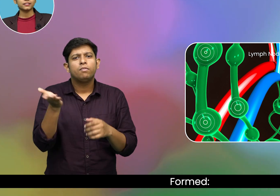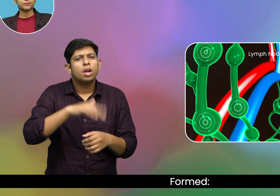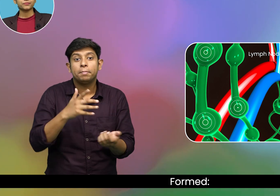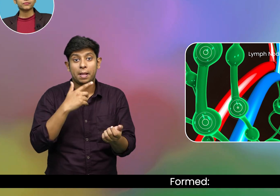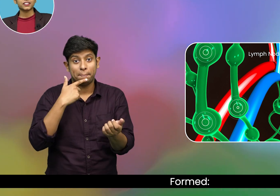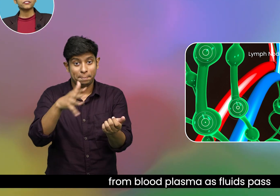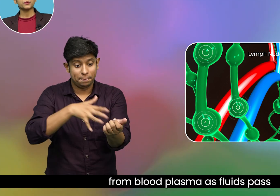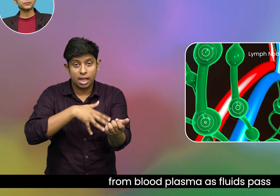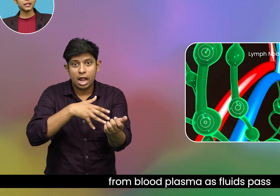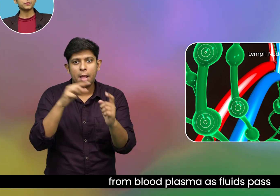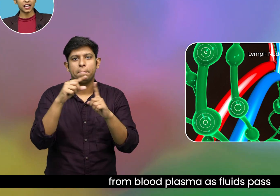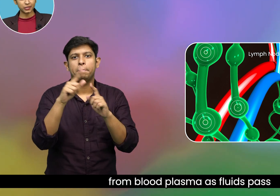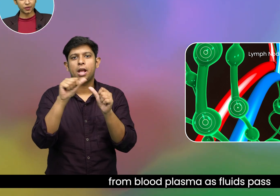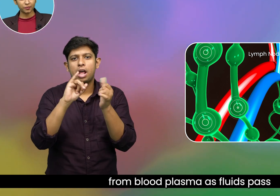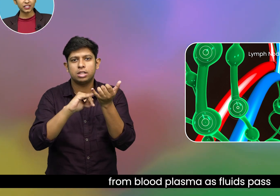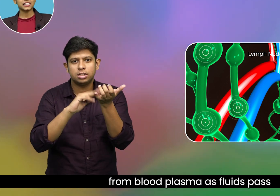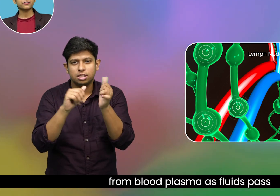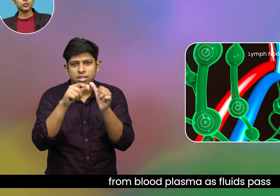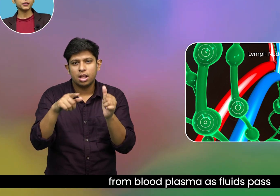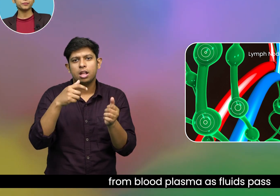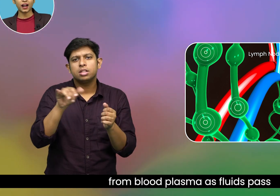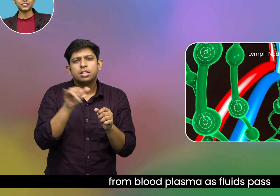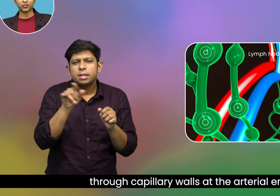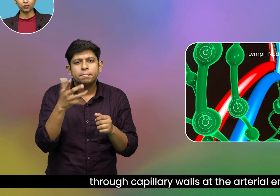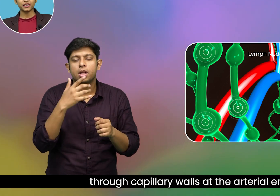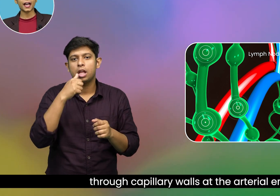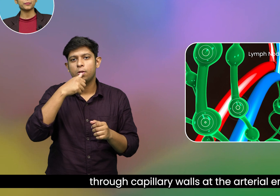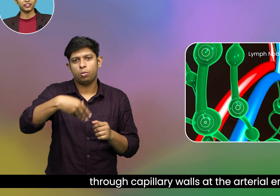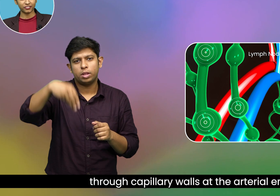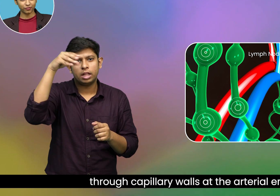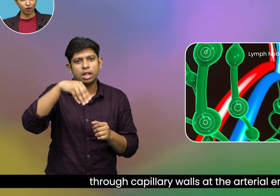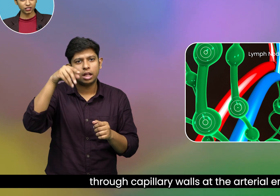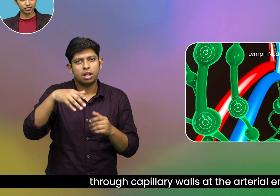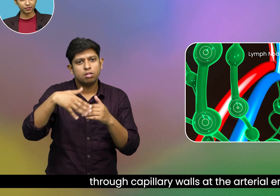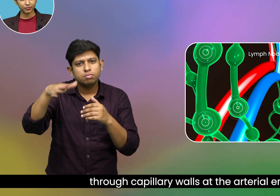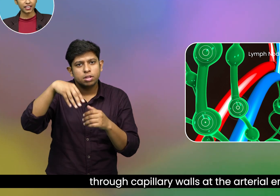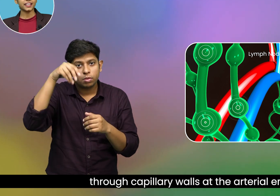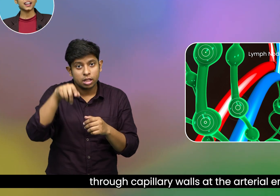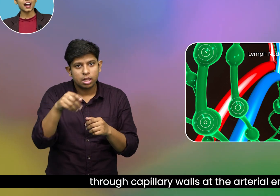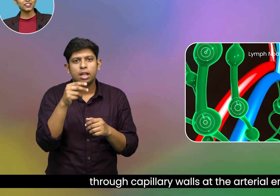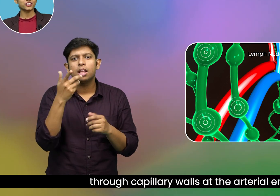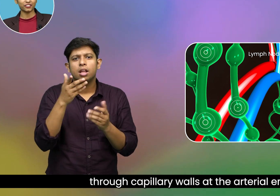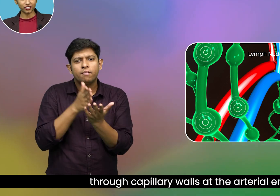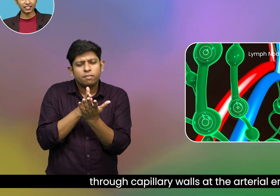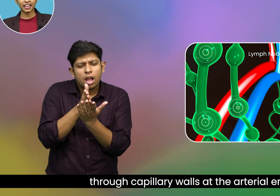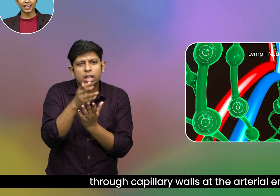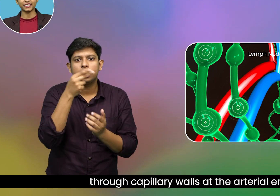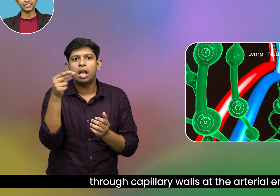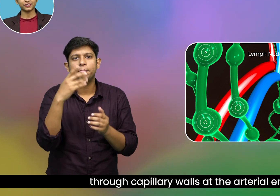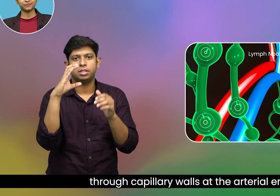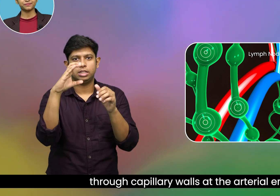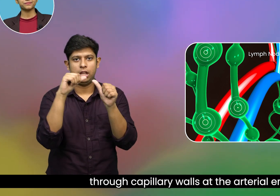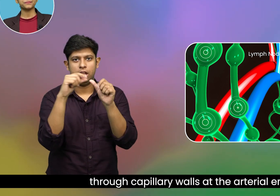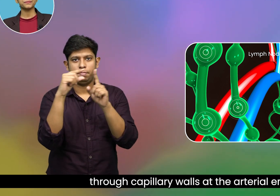Formed from blood plasma as fluid passes through capillary walls at the arterial